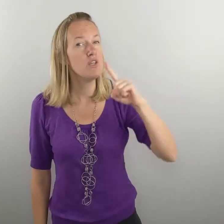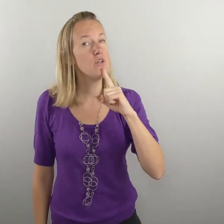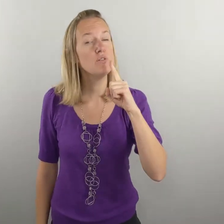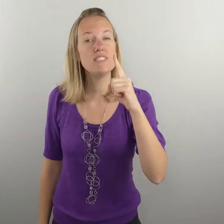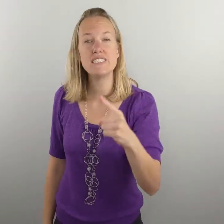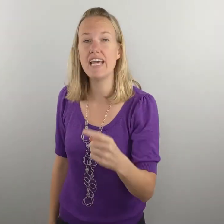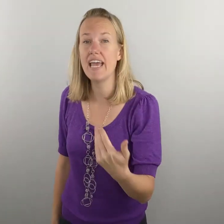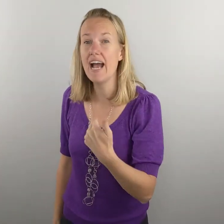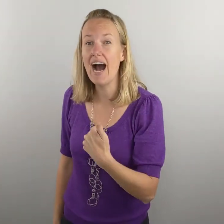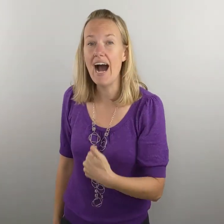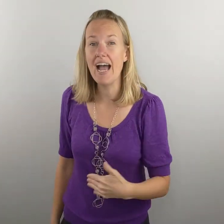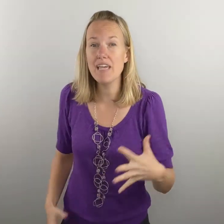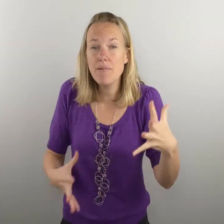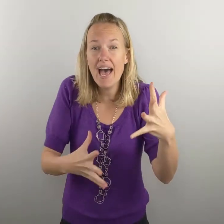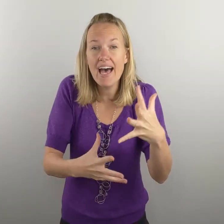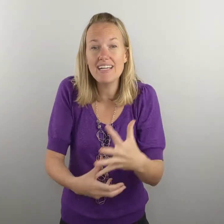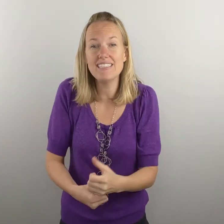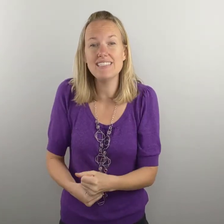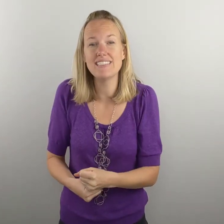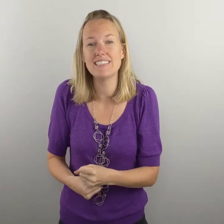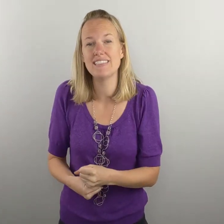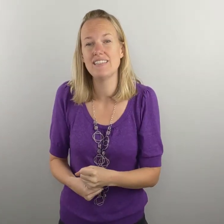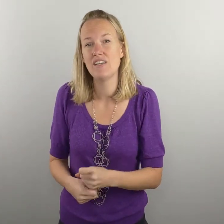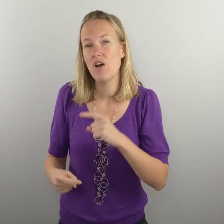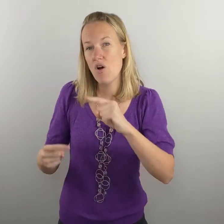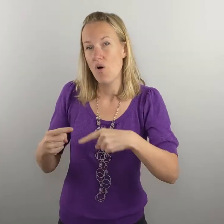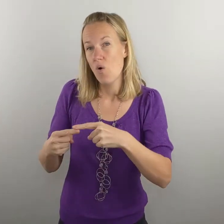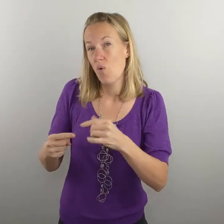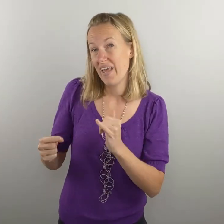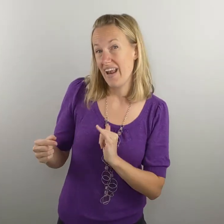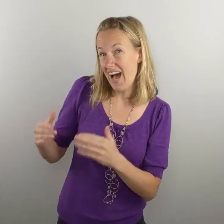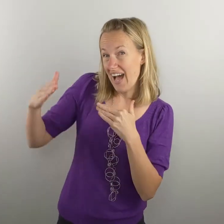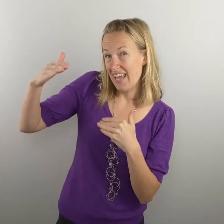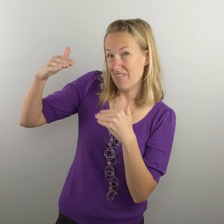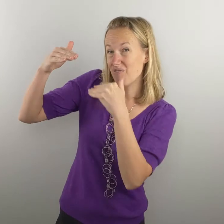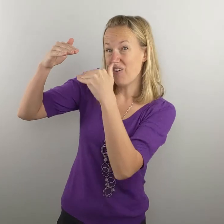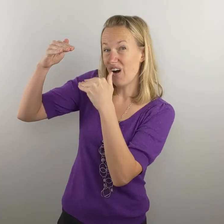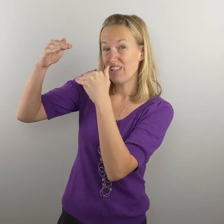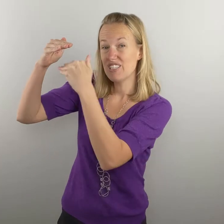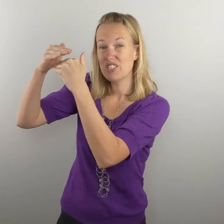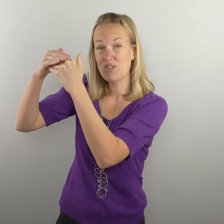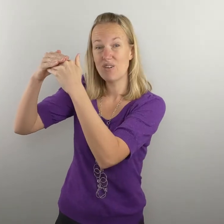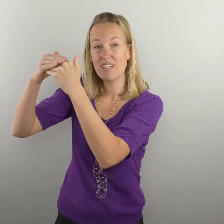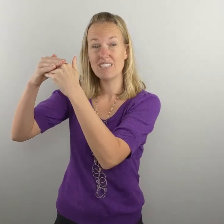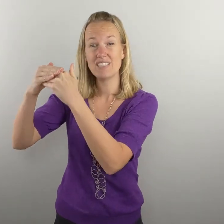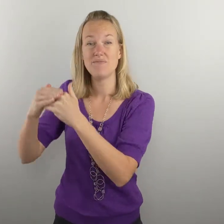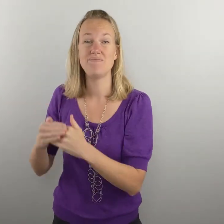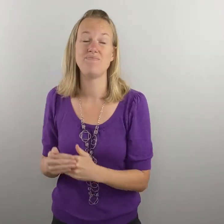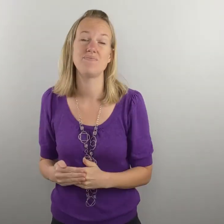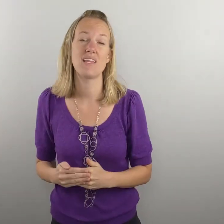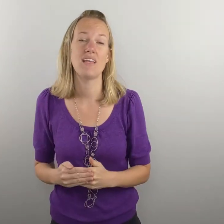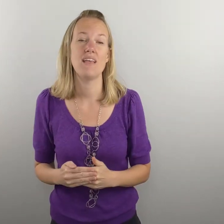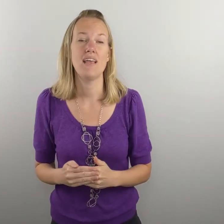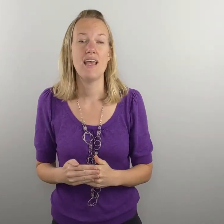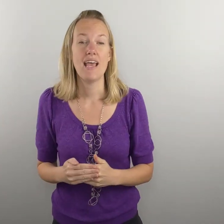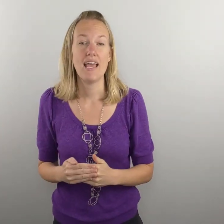You say I am held when I am falling short.